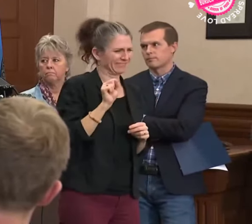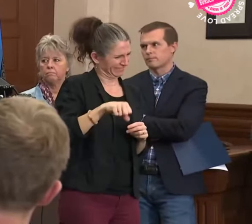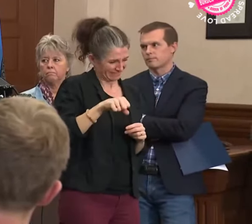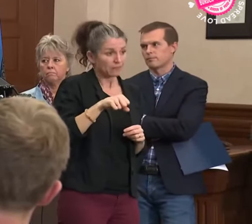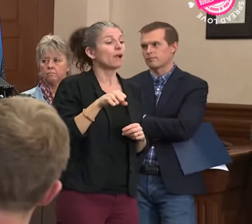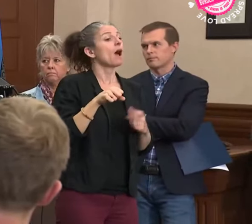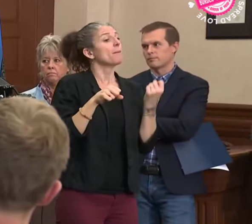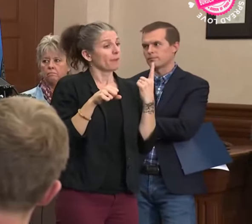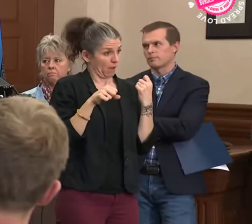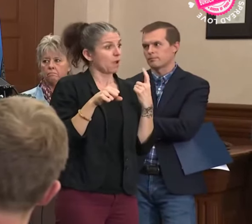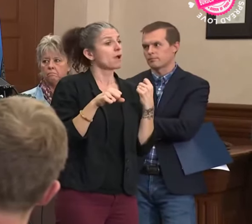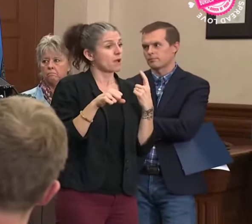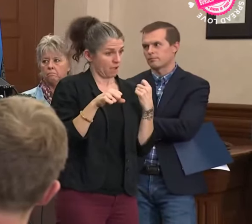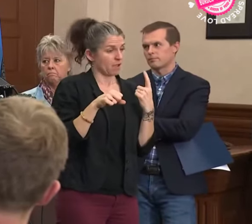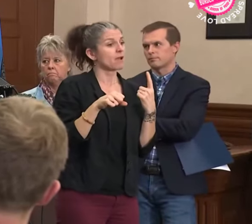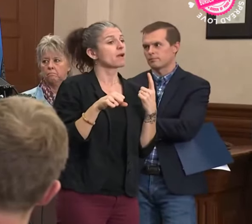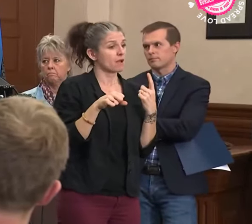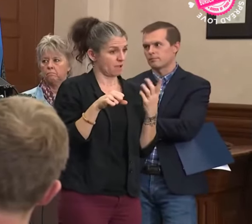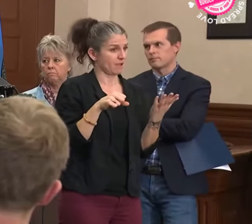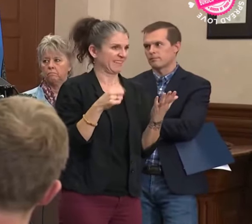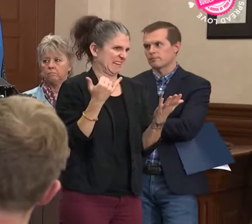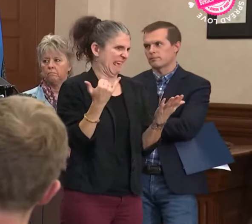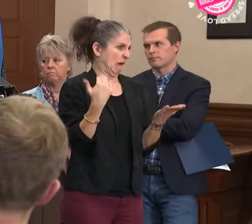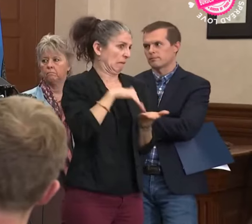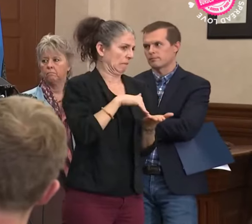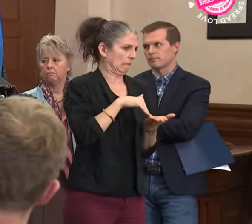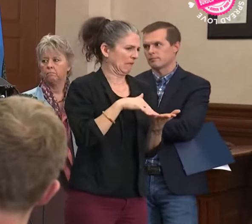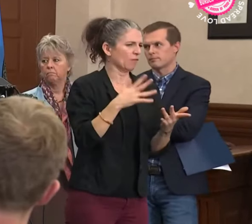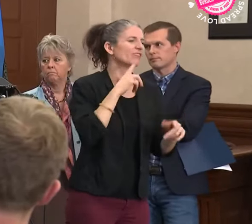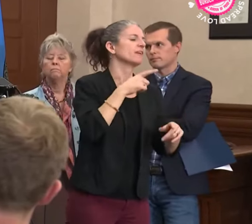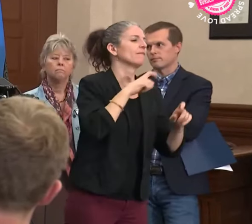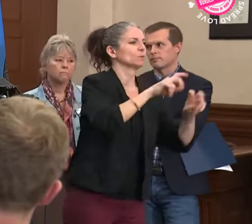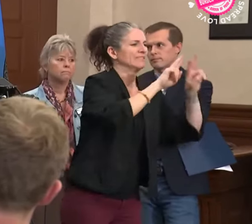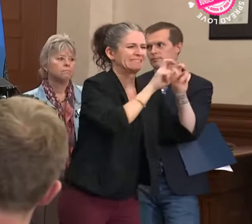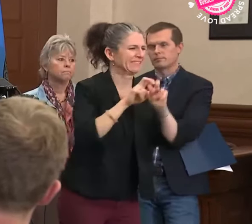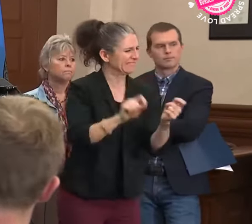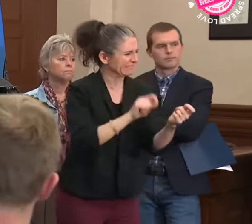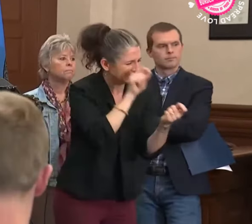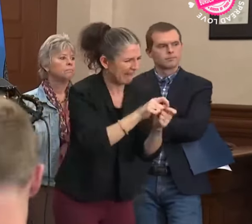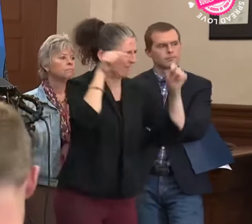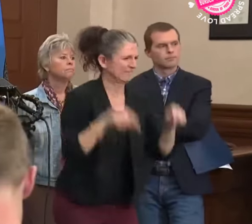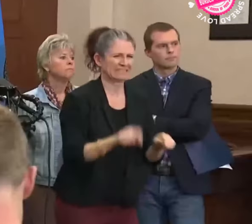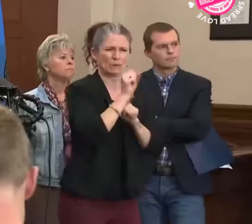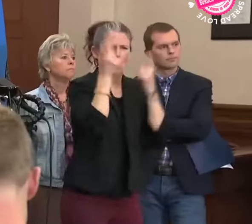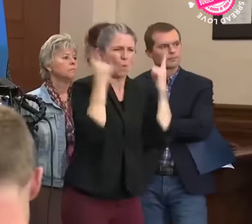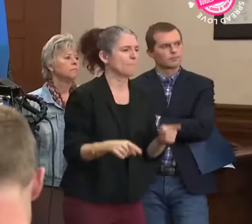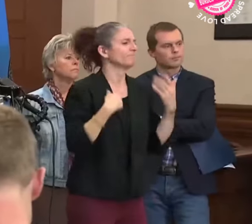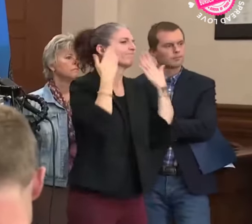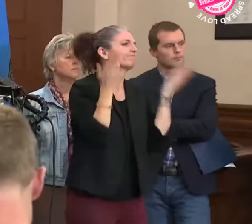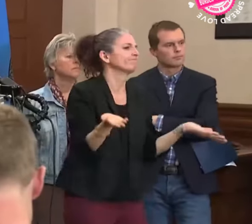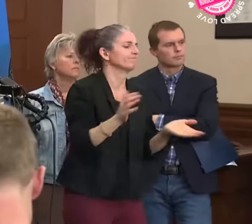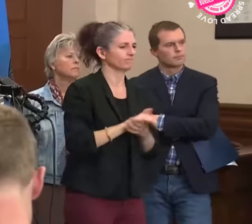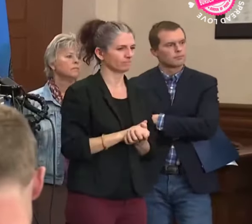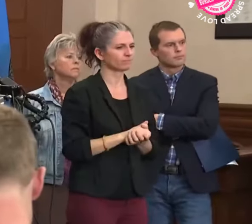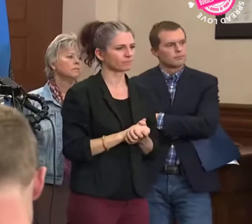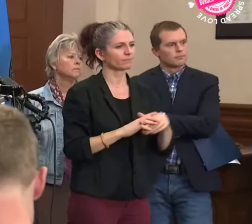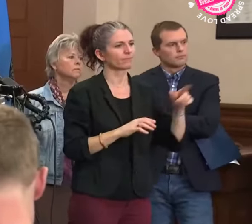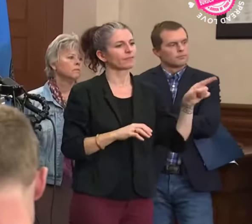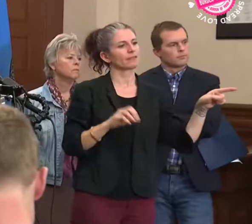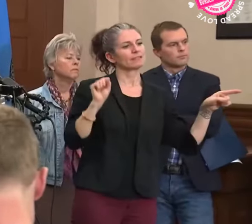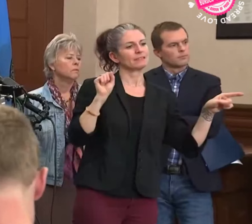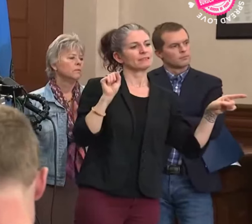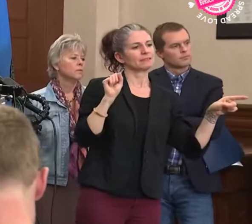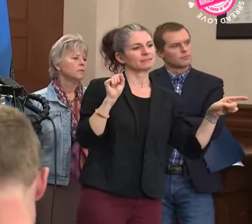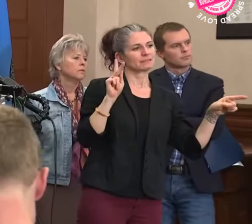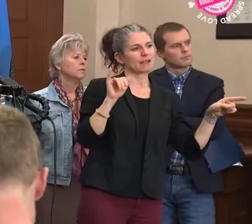state issue, and I do not have knowledge of what happened in that instance. Senator Collins, Mark Stone from Sky News, thank you for your time. I